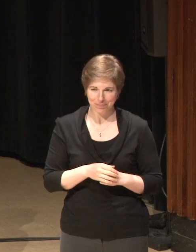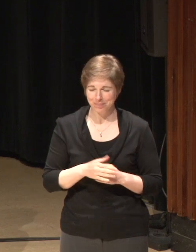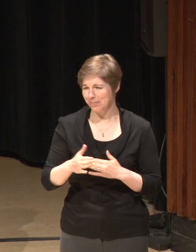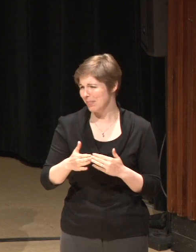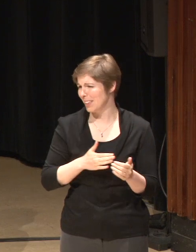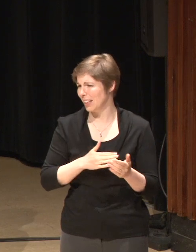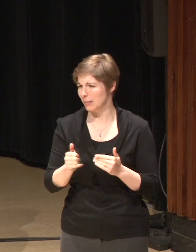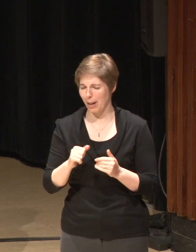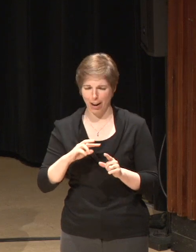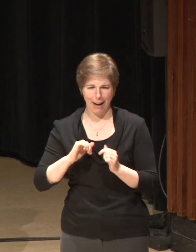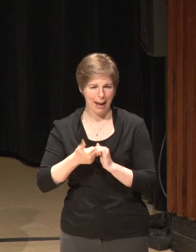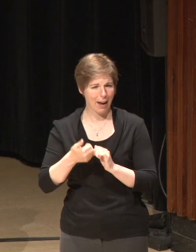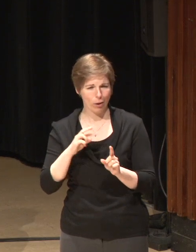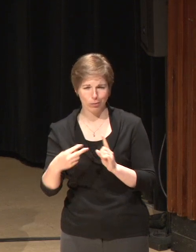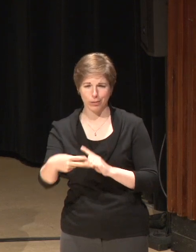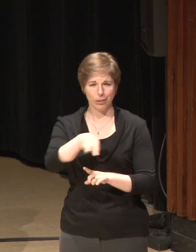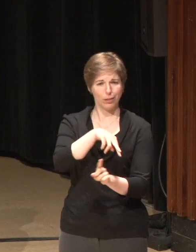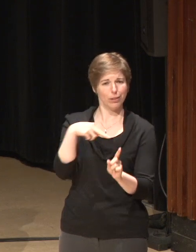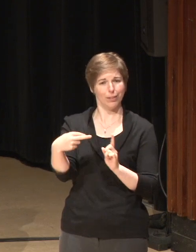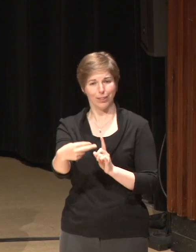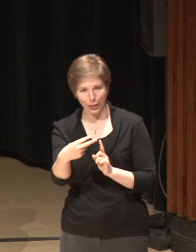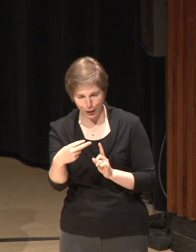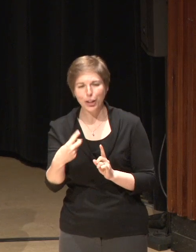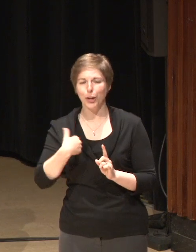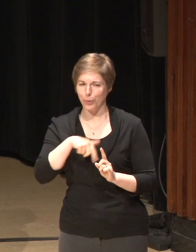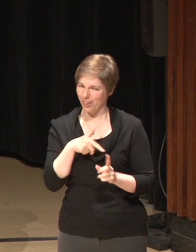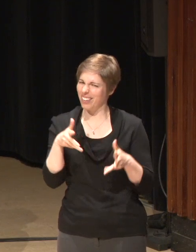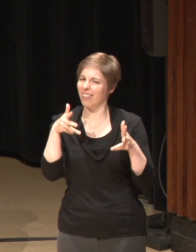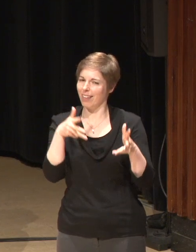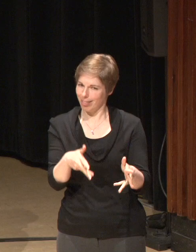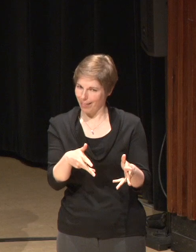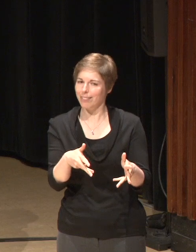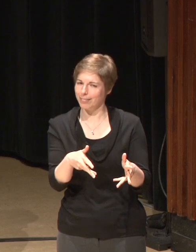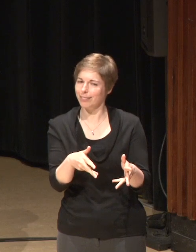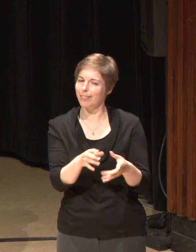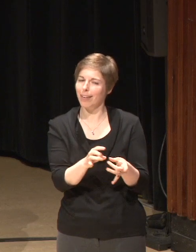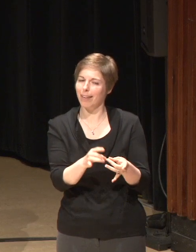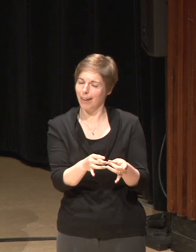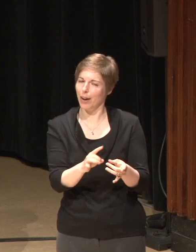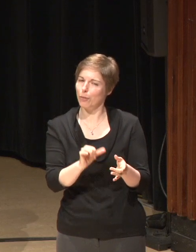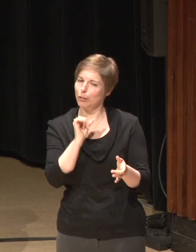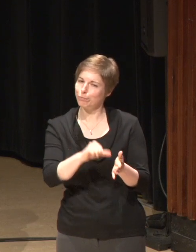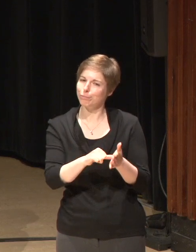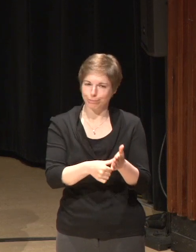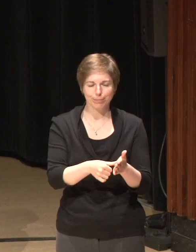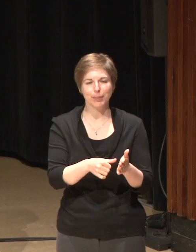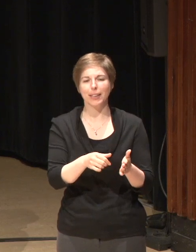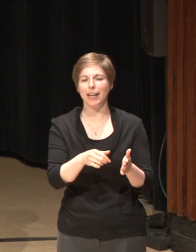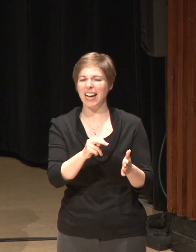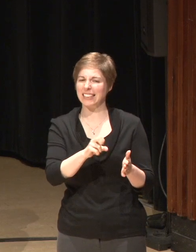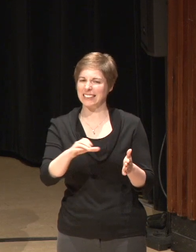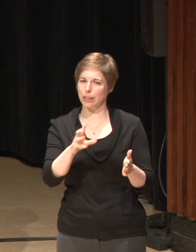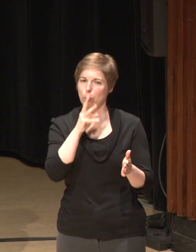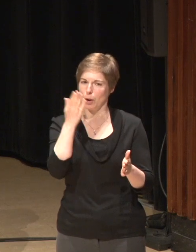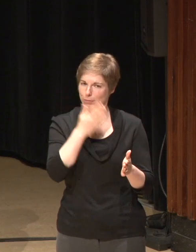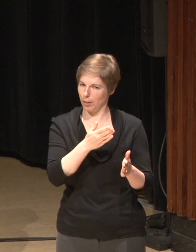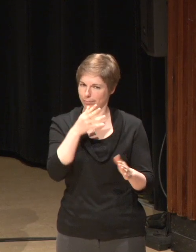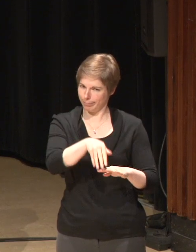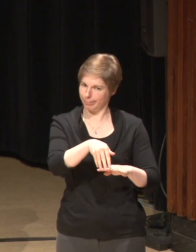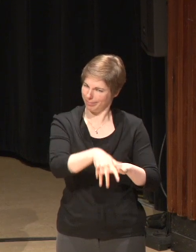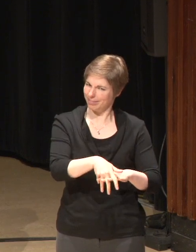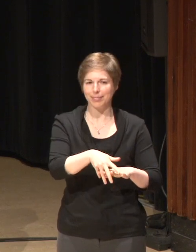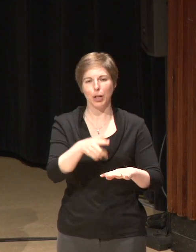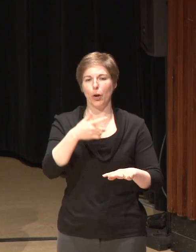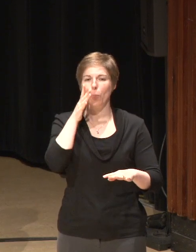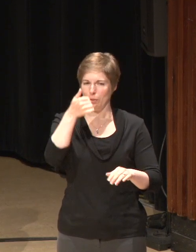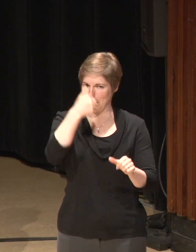class of 2015, we have left our mark on NSCC Waterfront Campus and leave it with some big shoes to fill.